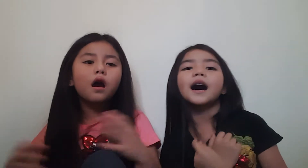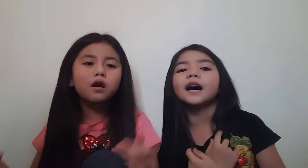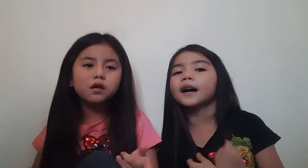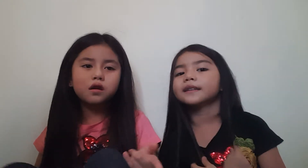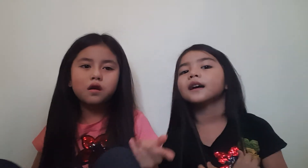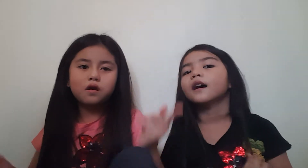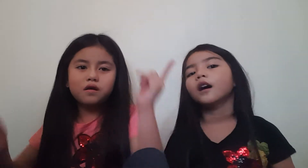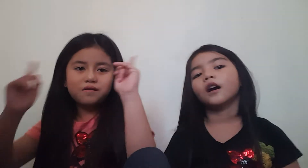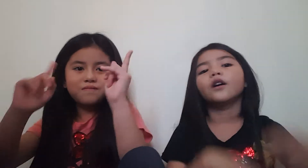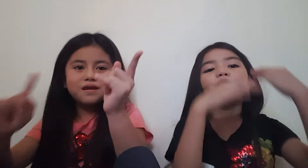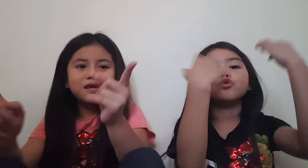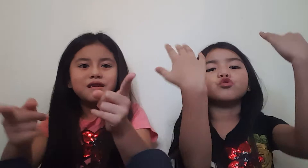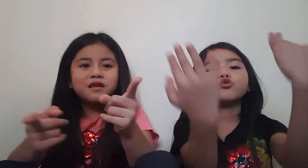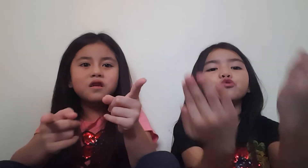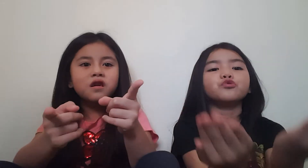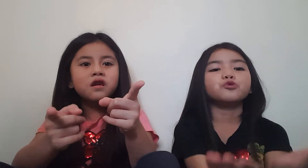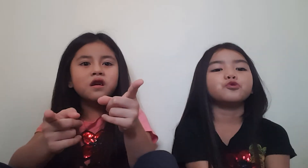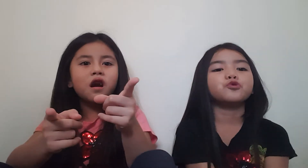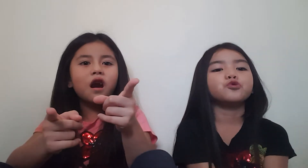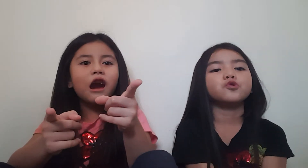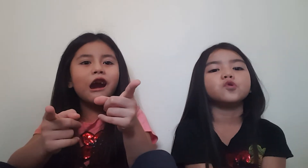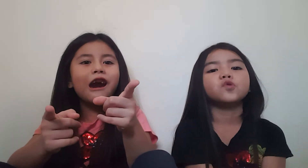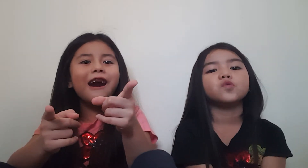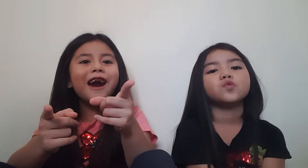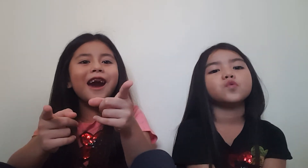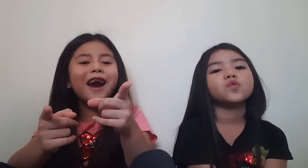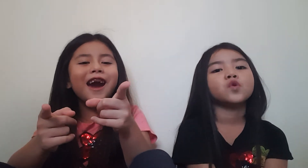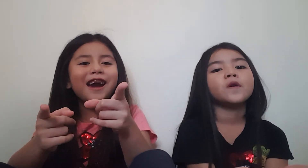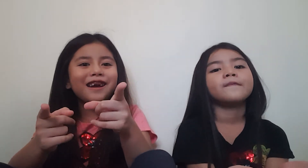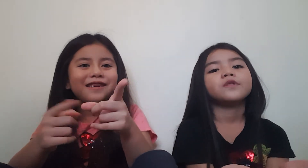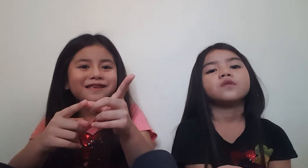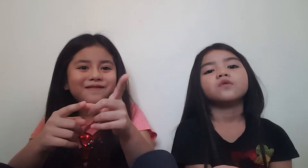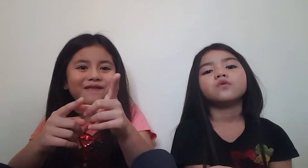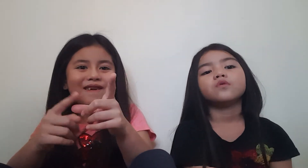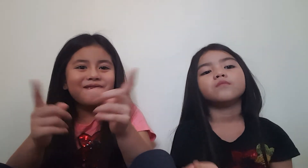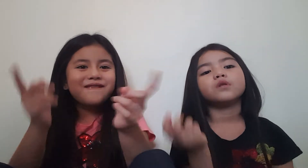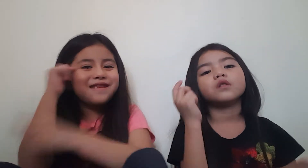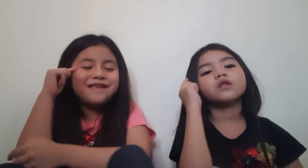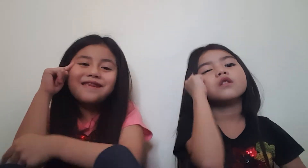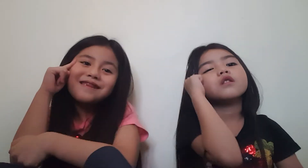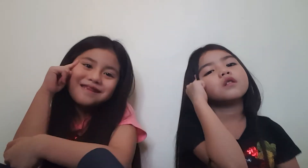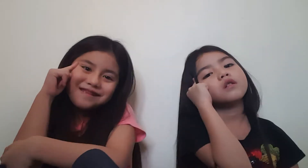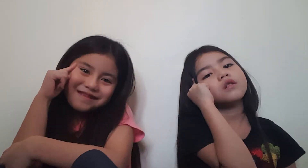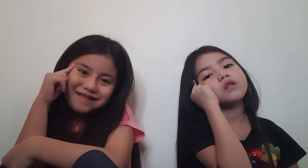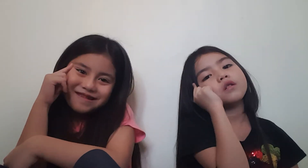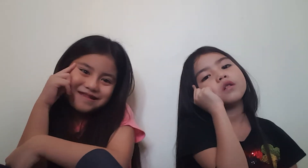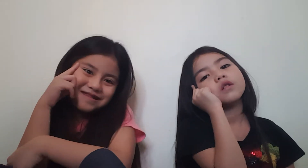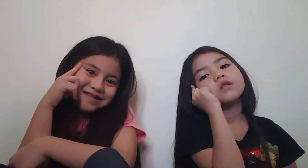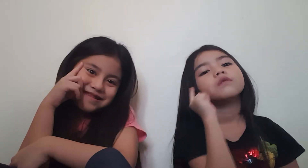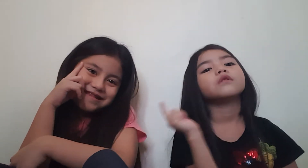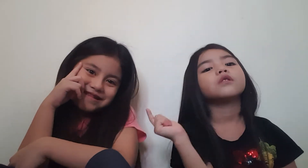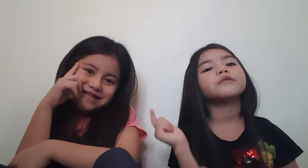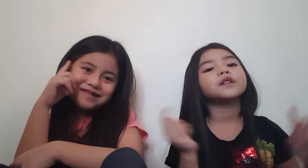You are Remember My growth